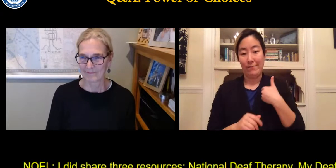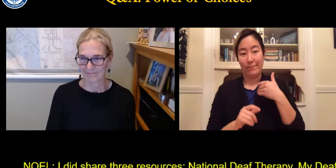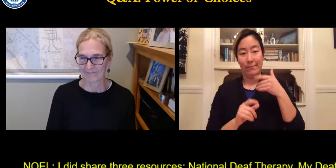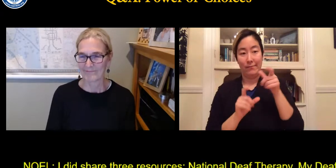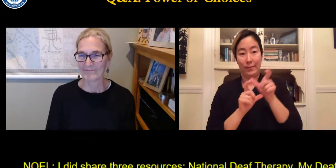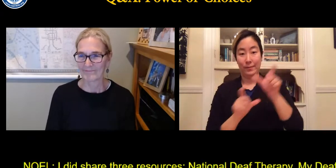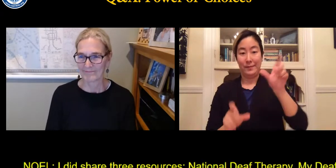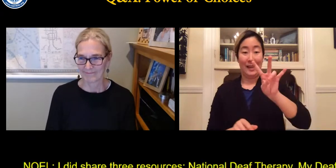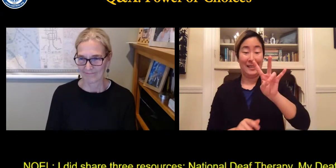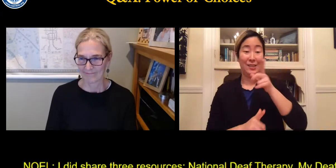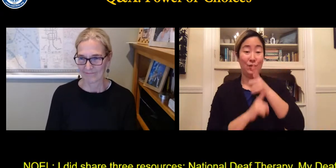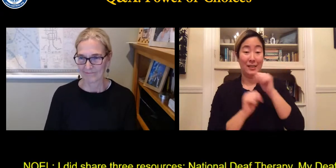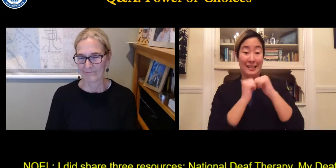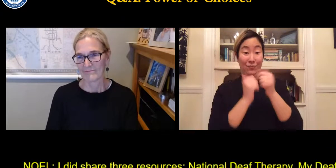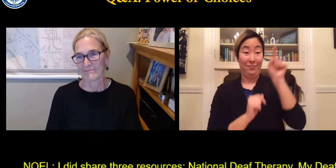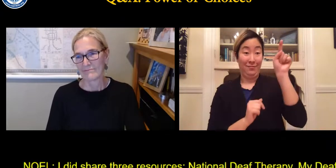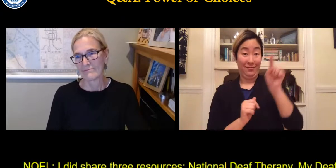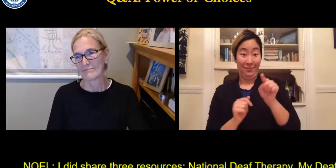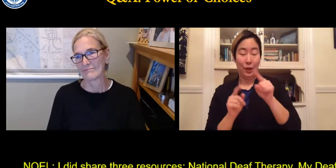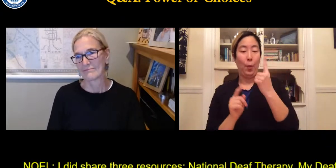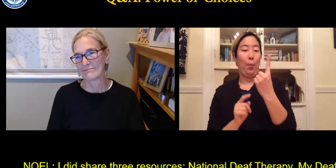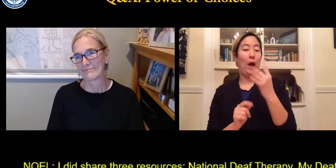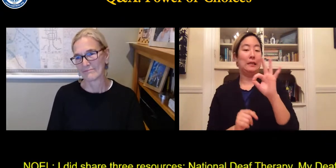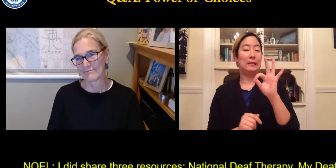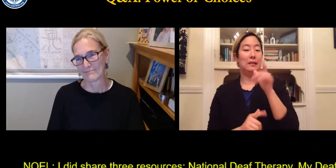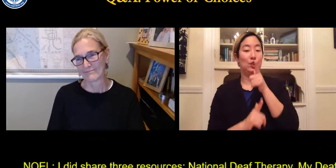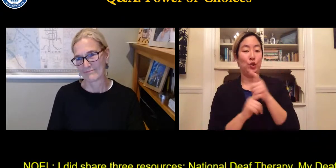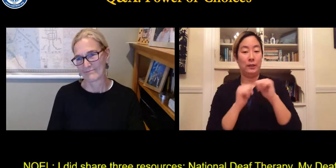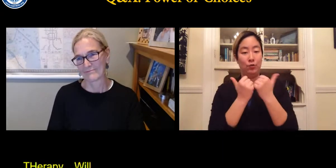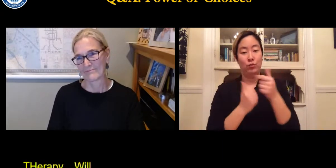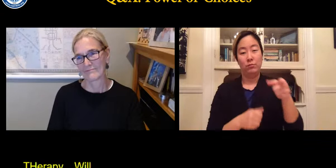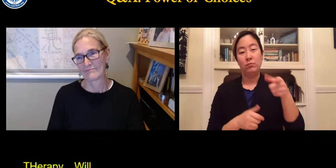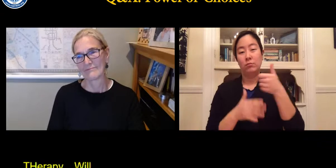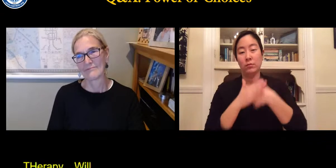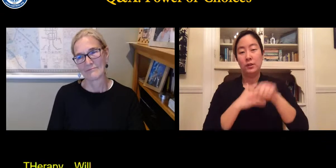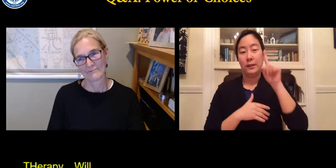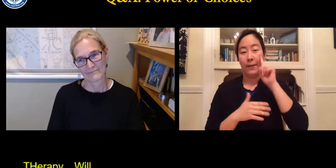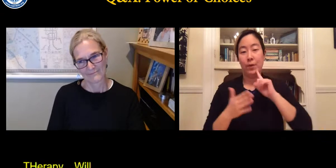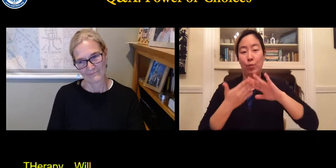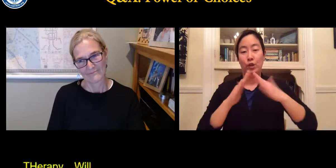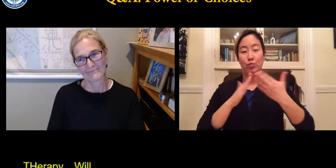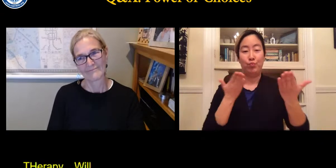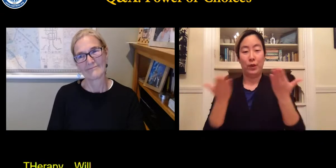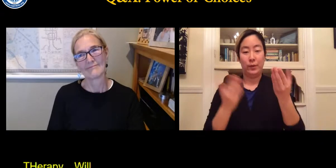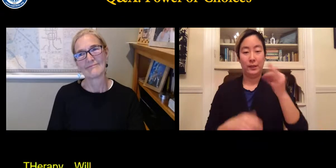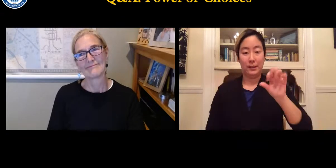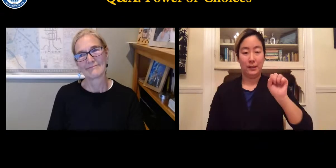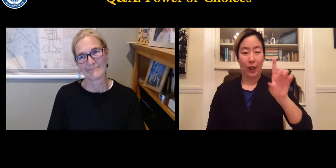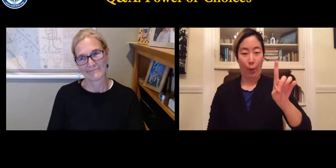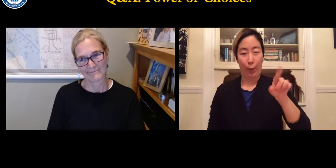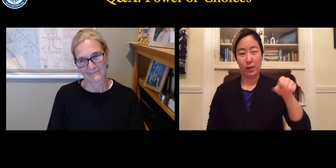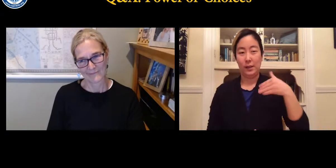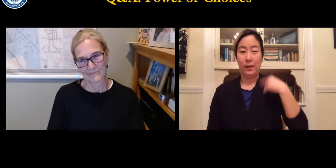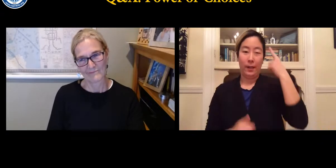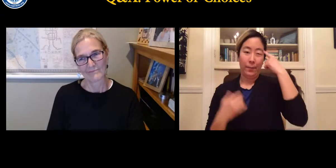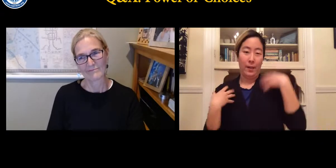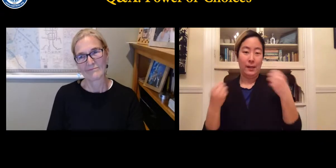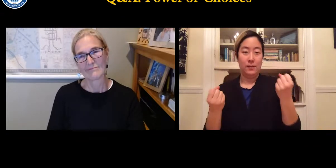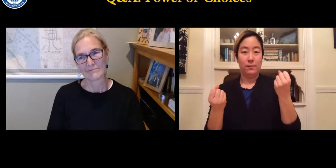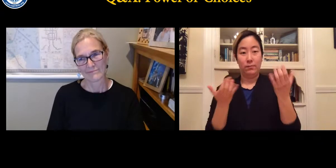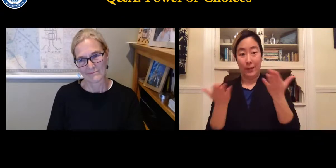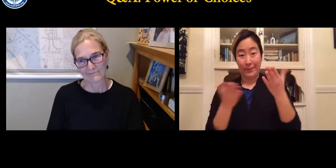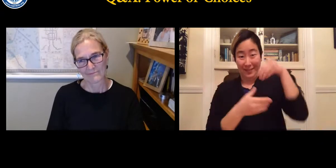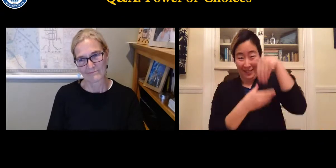where you live that will provide those services. There are 7 sister agencies